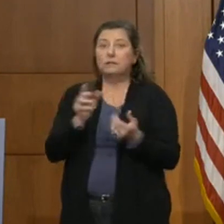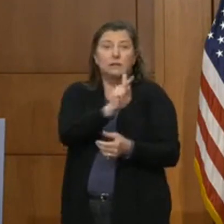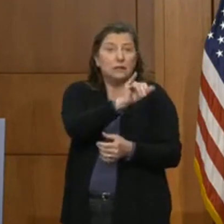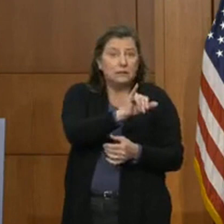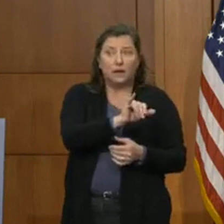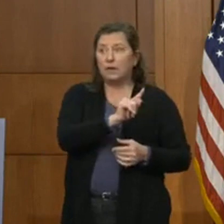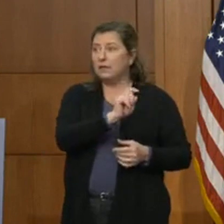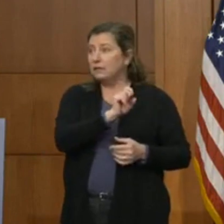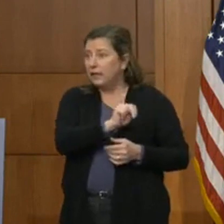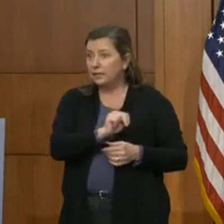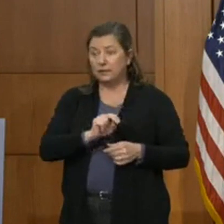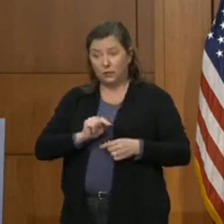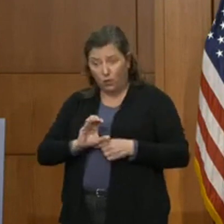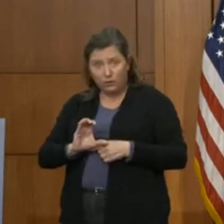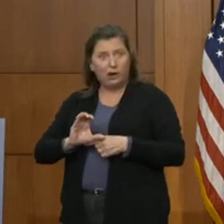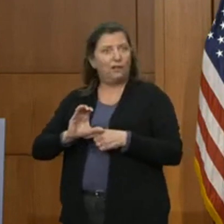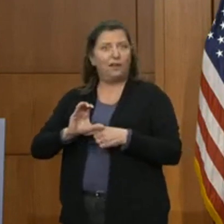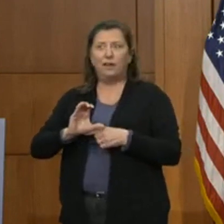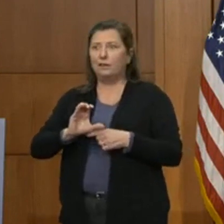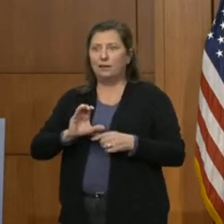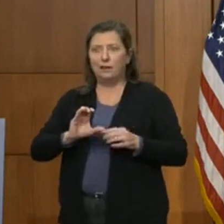Kentucky, Tennessee, North Carolina,